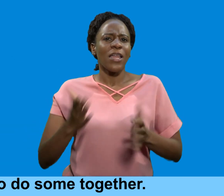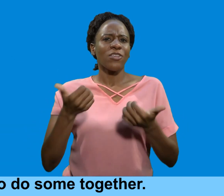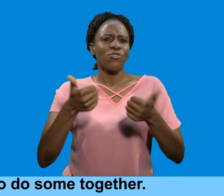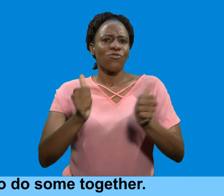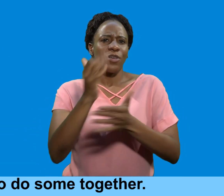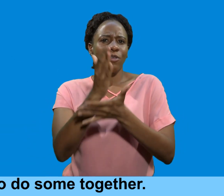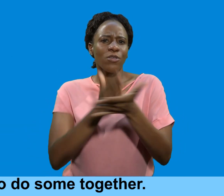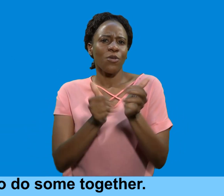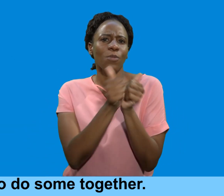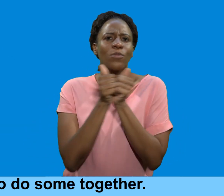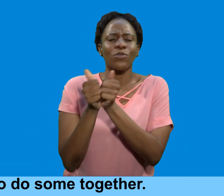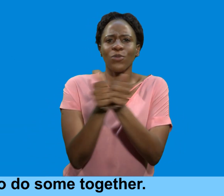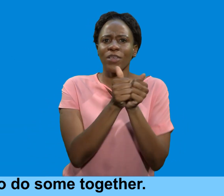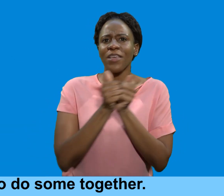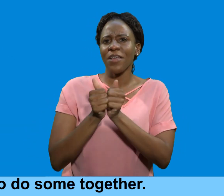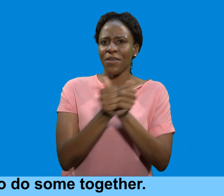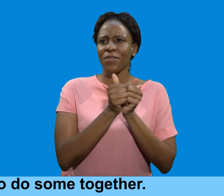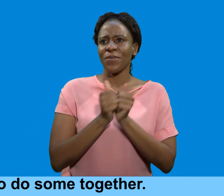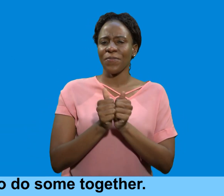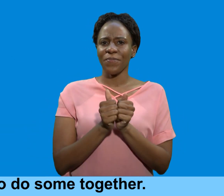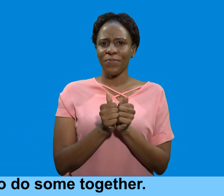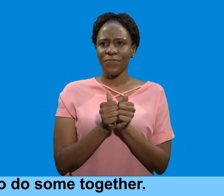Now, let's try to do some together.